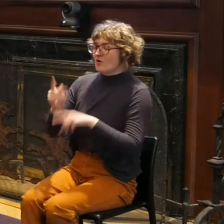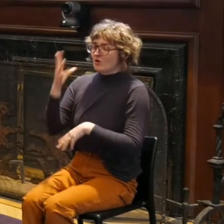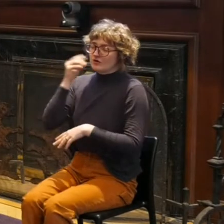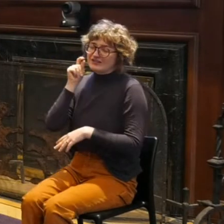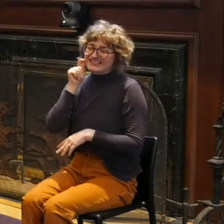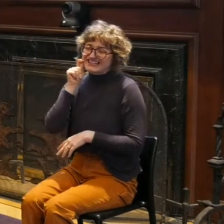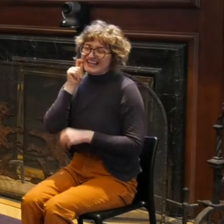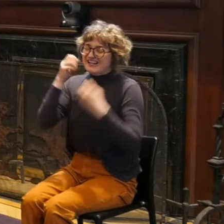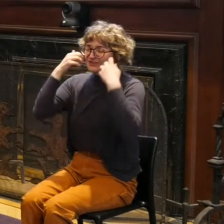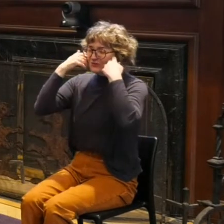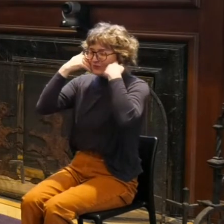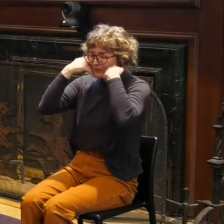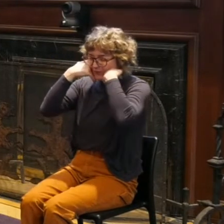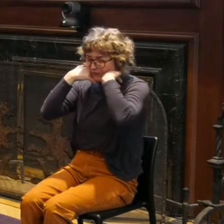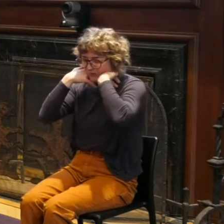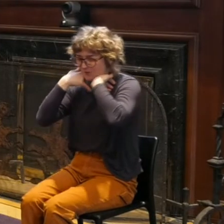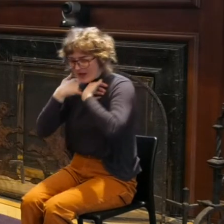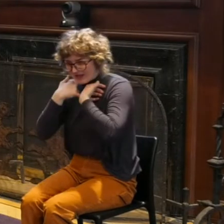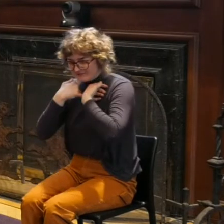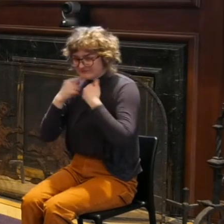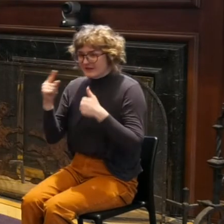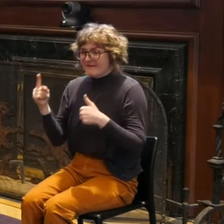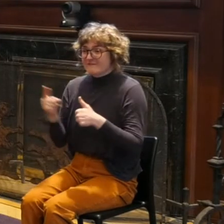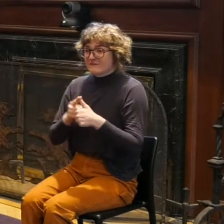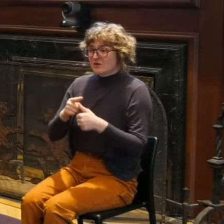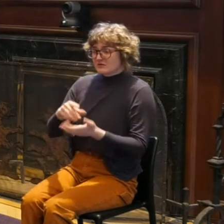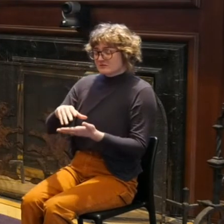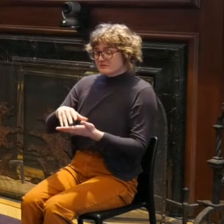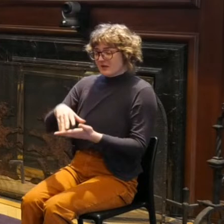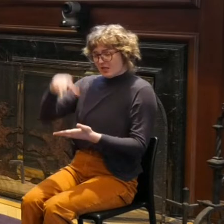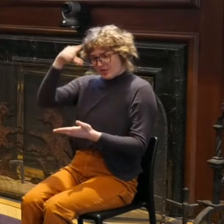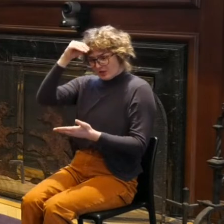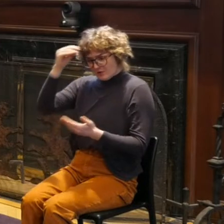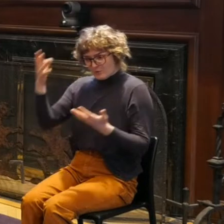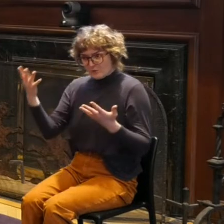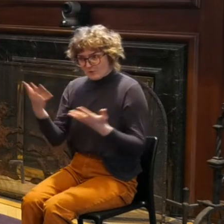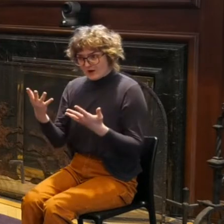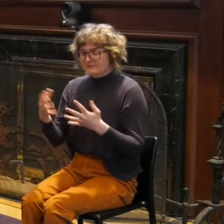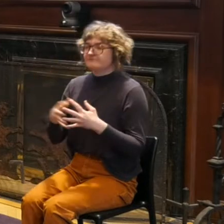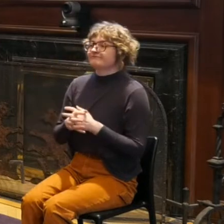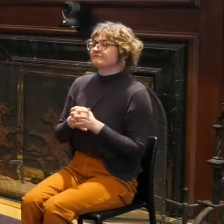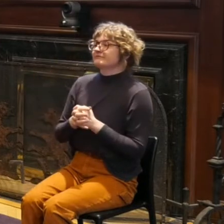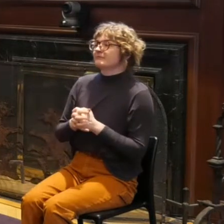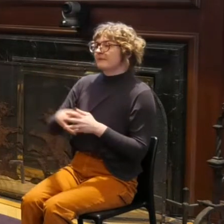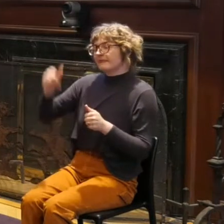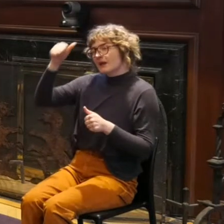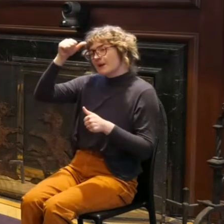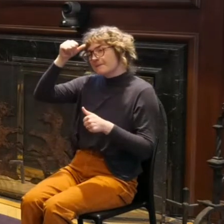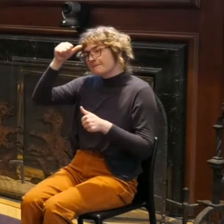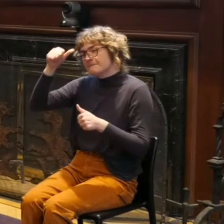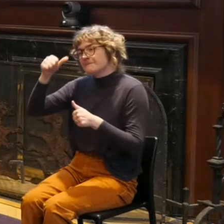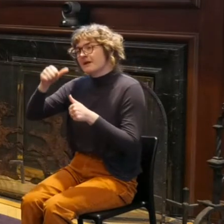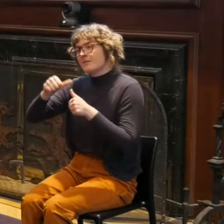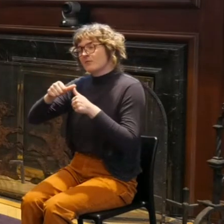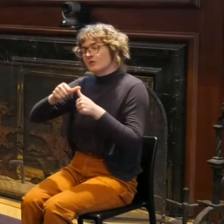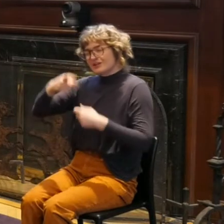to sweat. The first lesson his country taught him, memory is a wound.